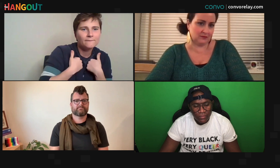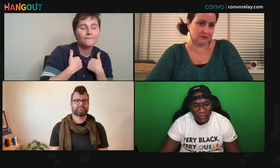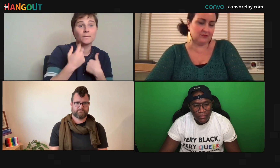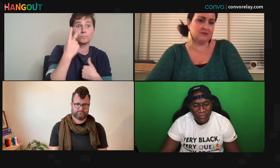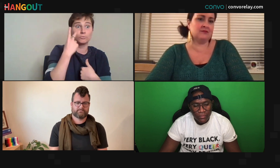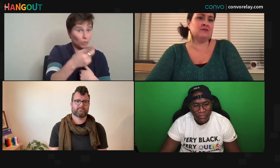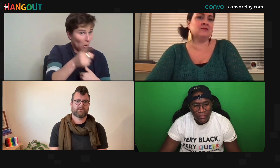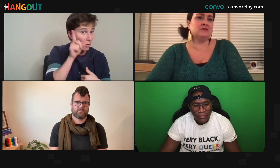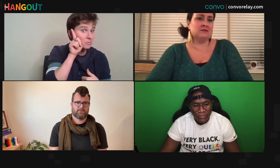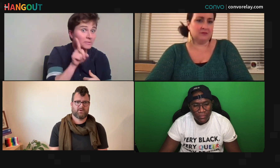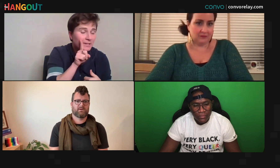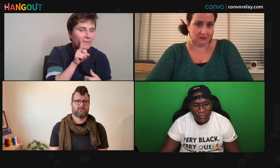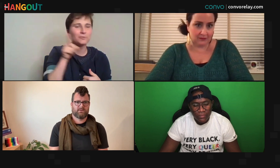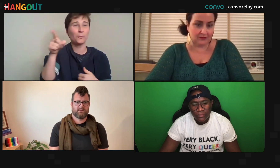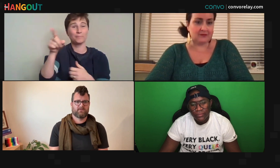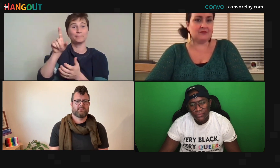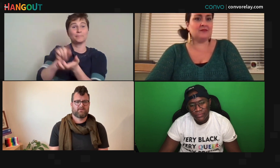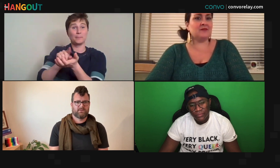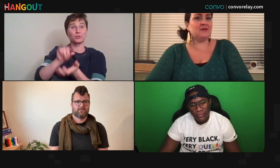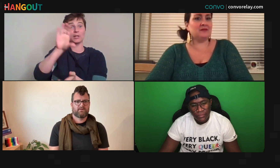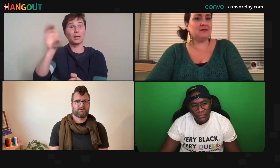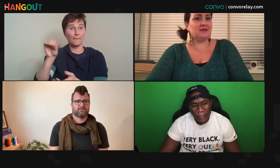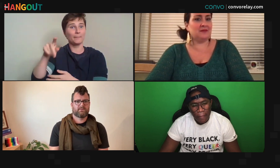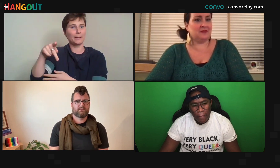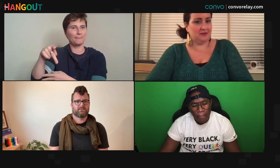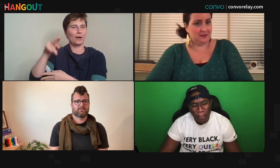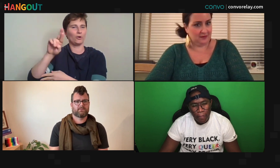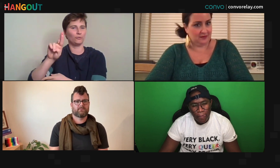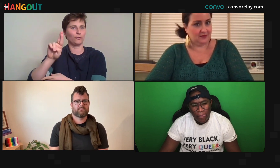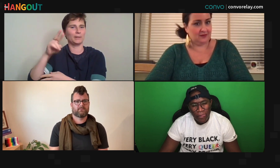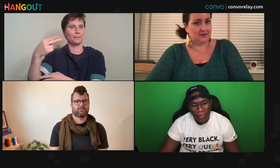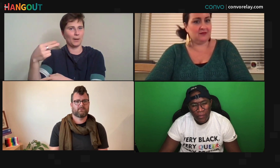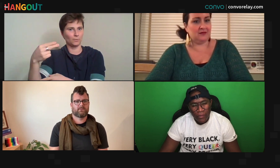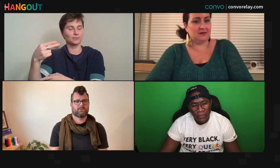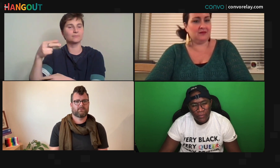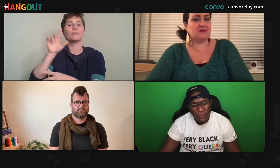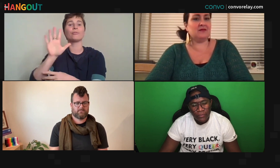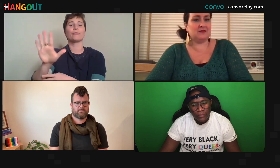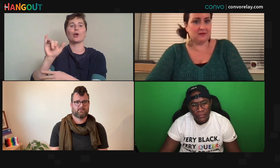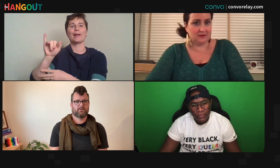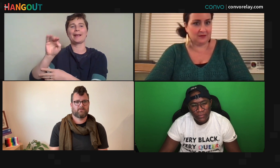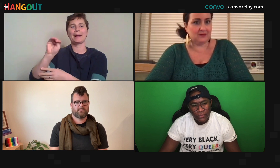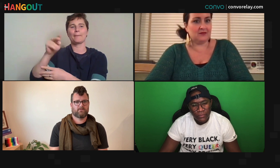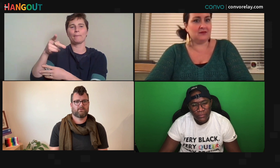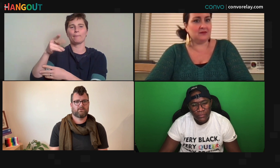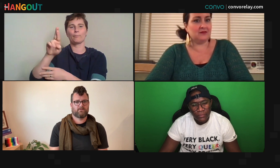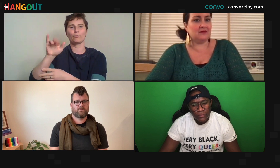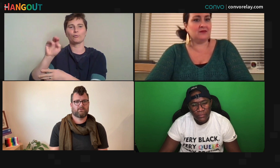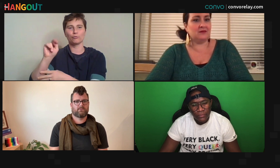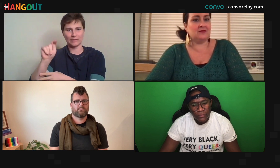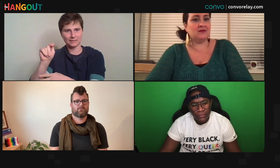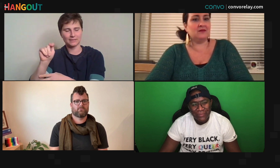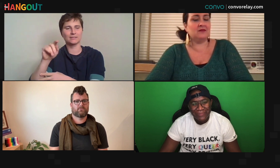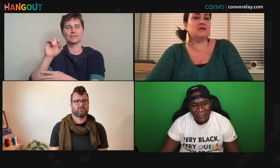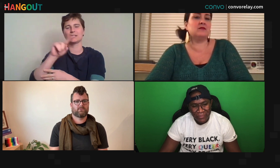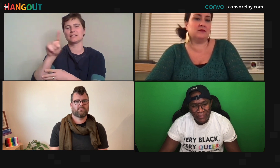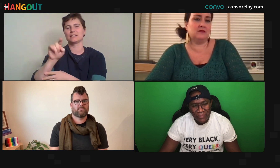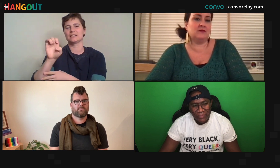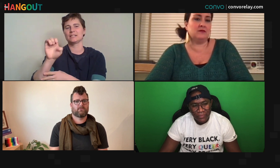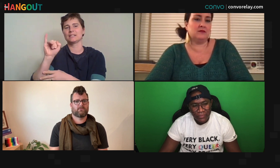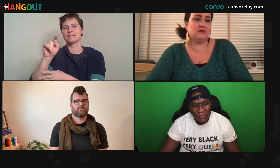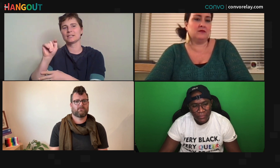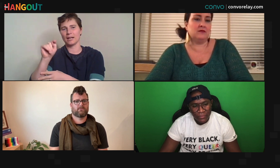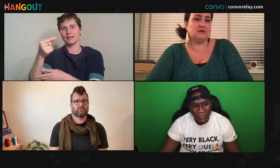comments about including sign language in my child's life. They saw that I was deaf. So the publishing company, Penguin Random